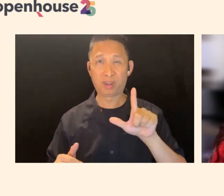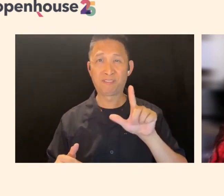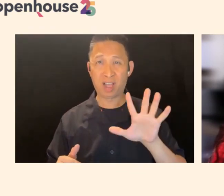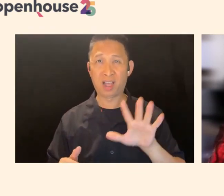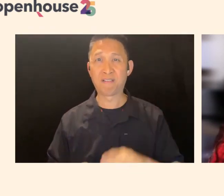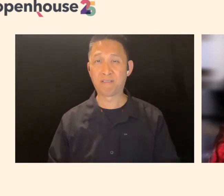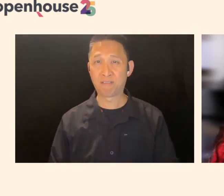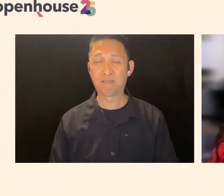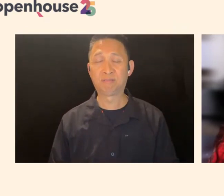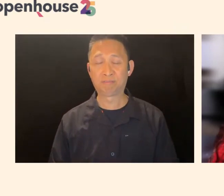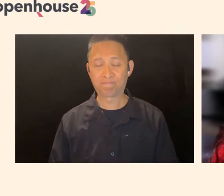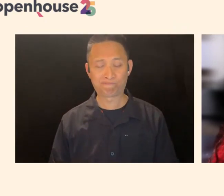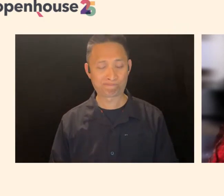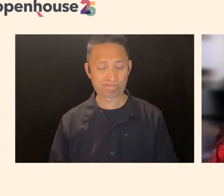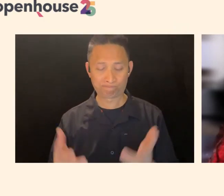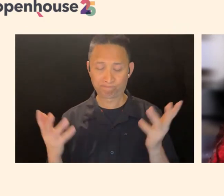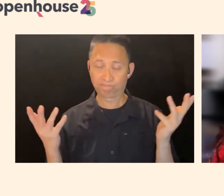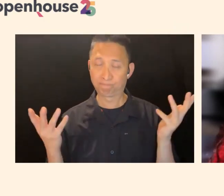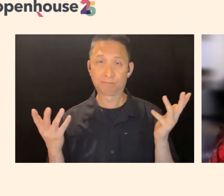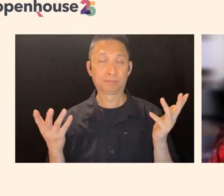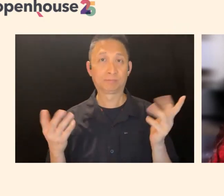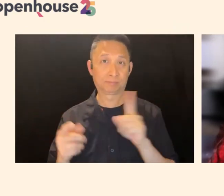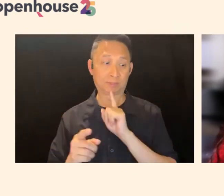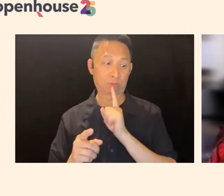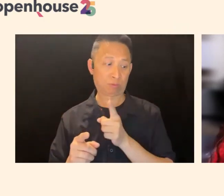And not only that, but typically